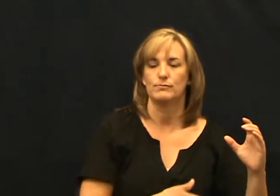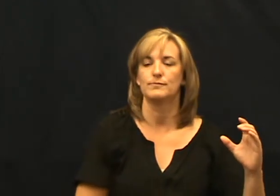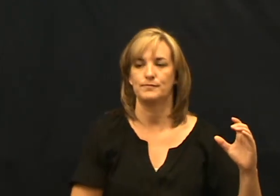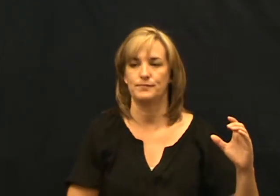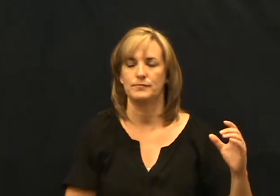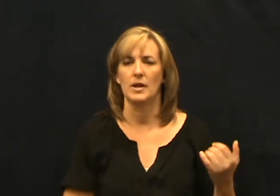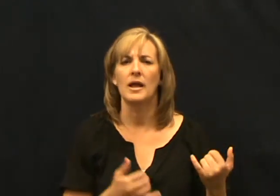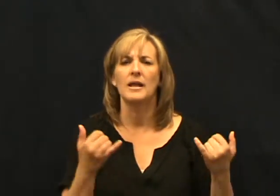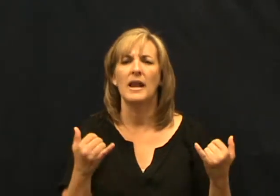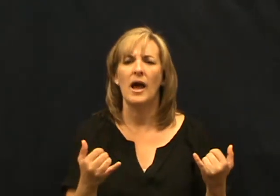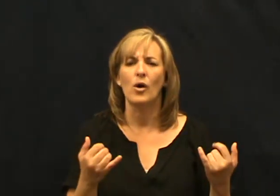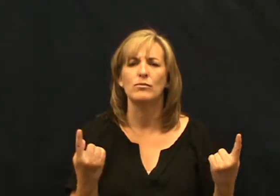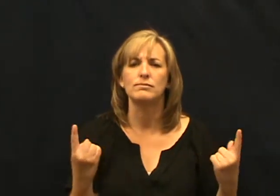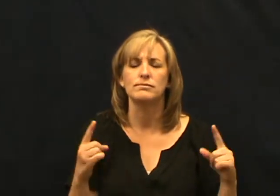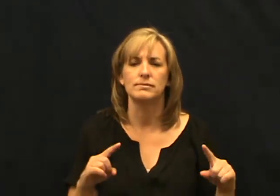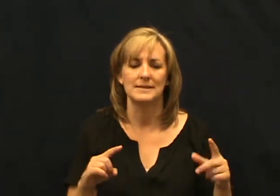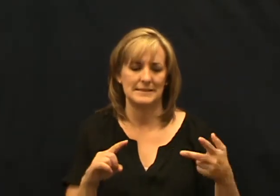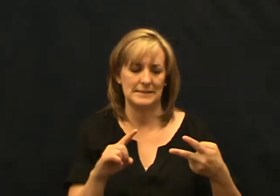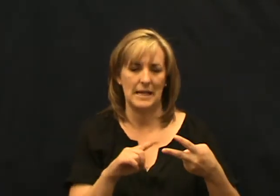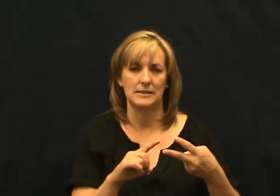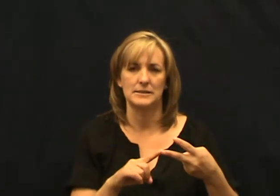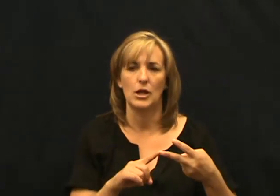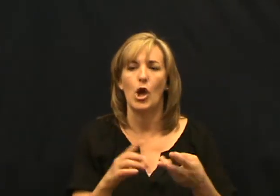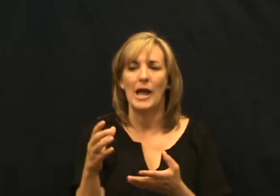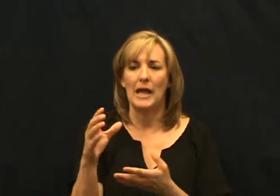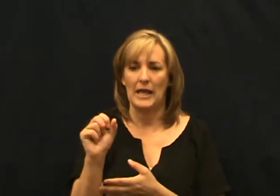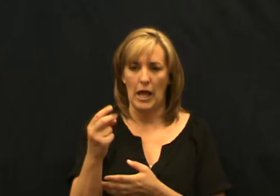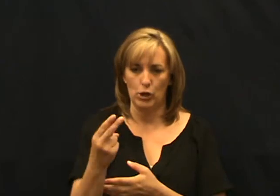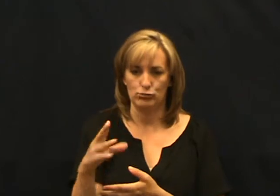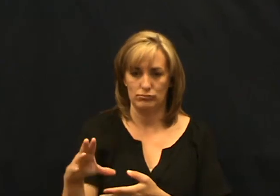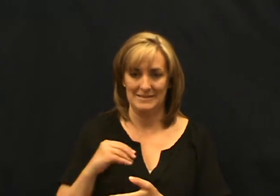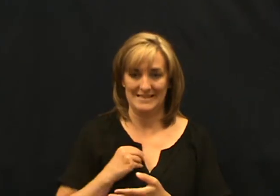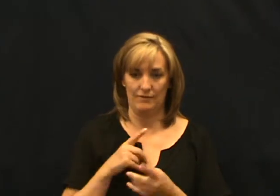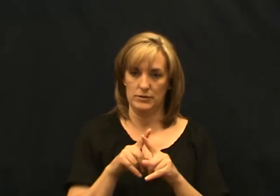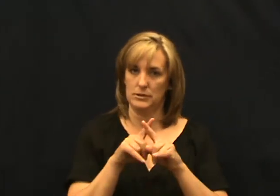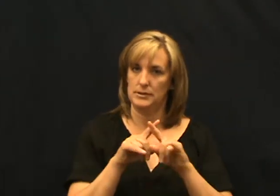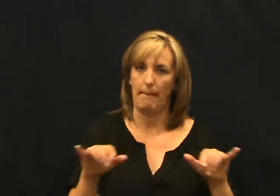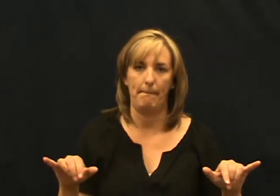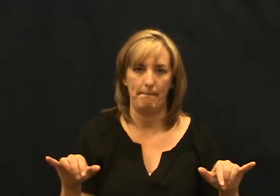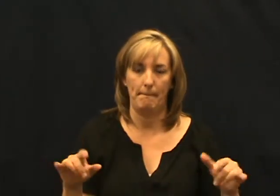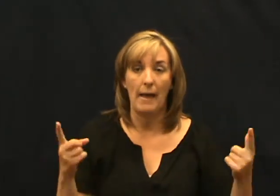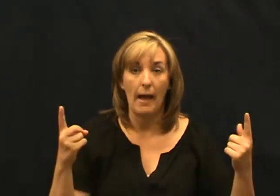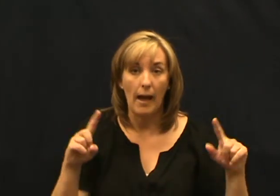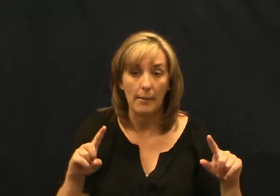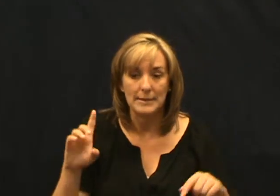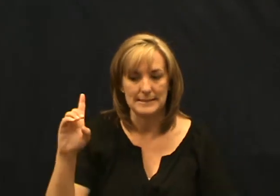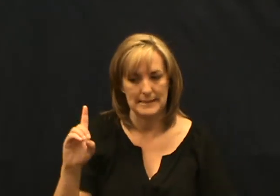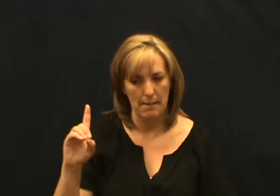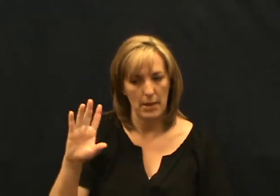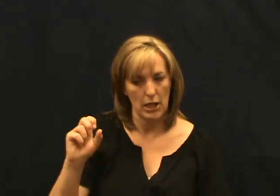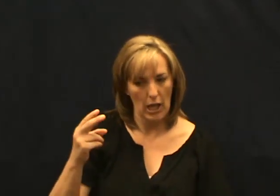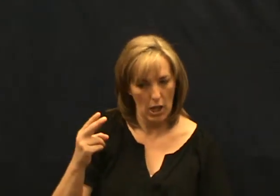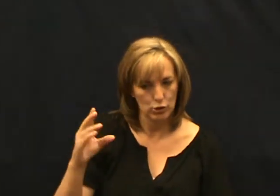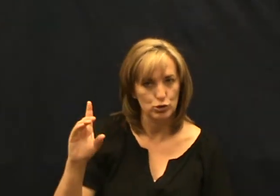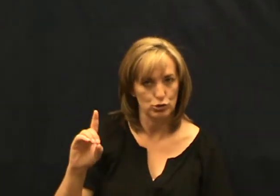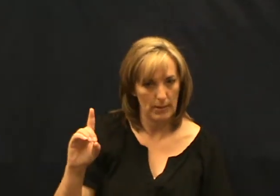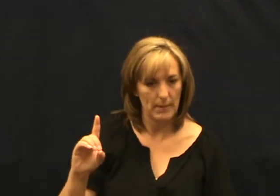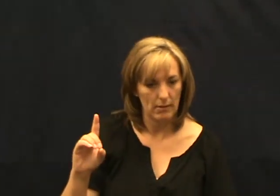same period the company earns the revenue. When that happens, we just debit the cash to increase that asset, and we credit